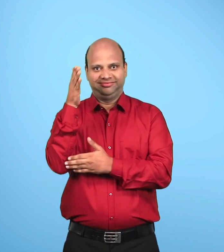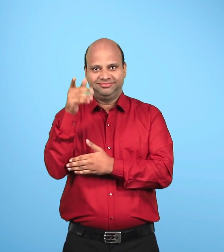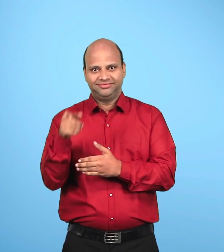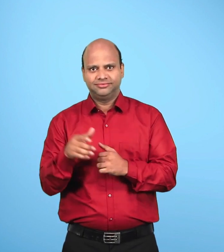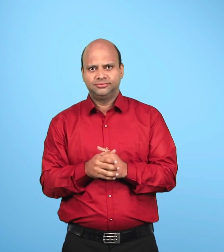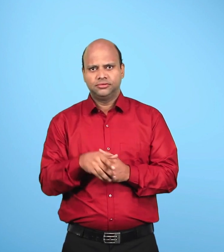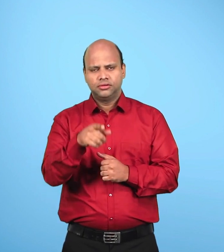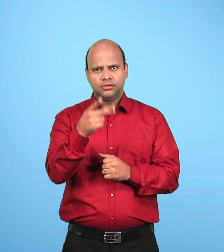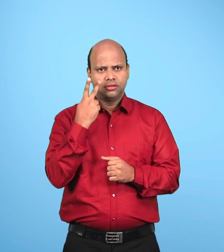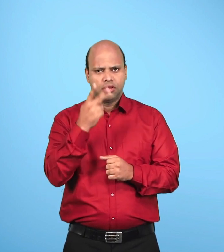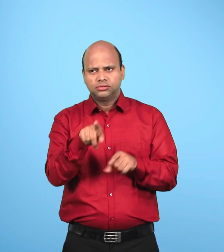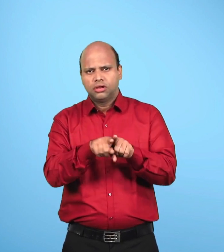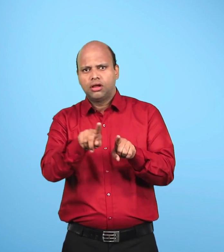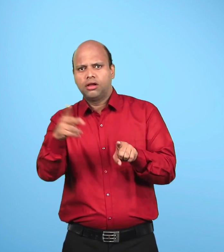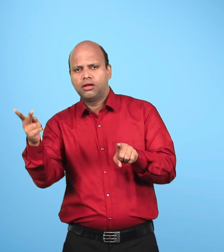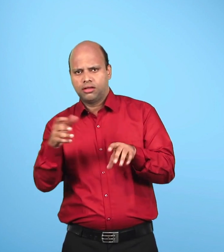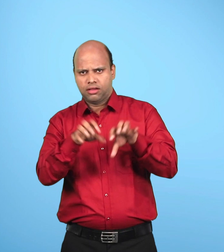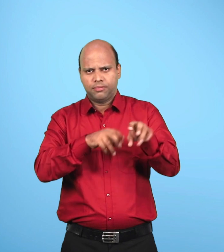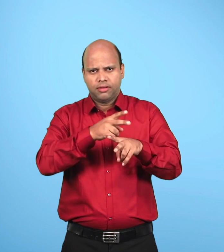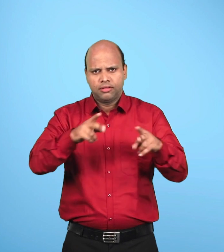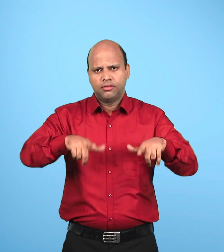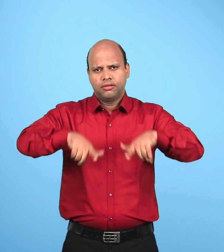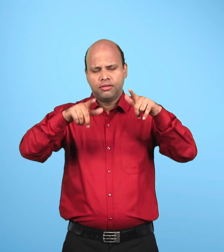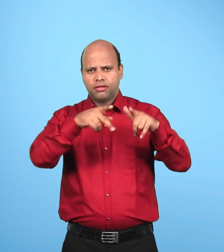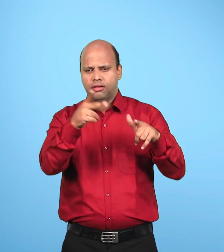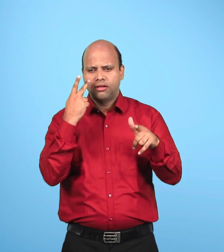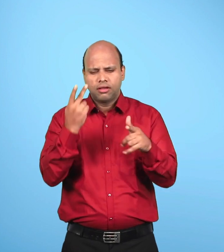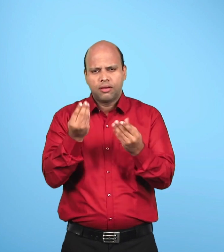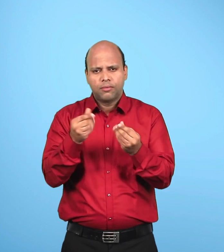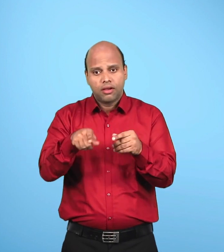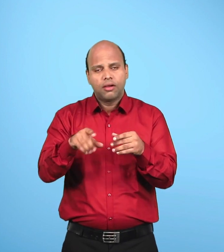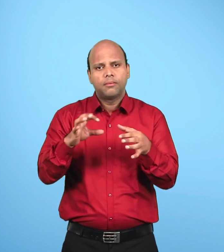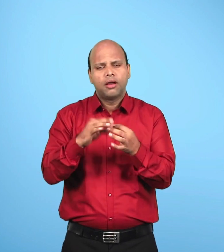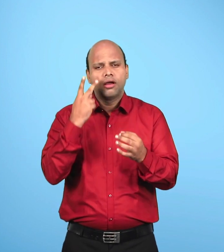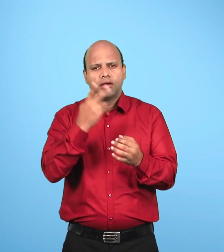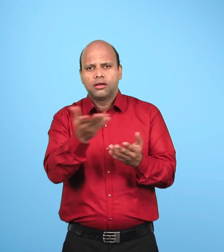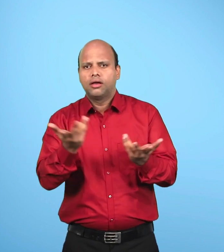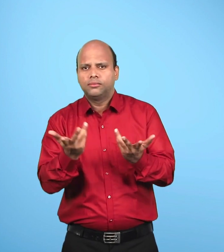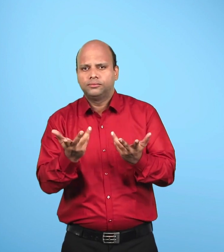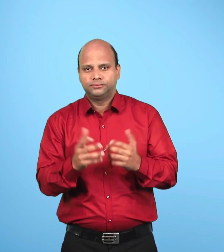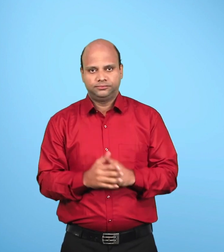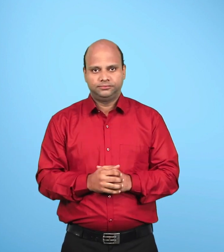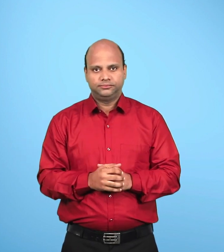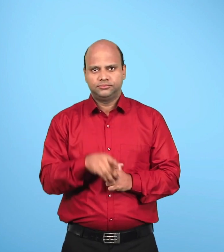What about other animals and plants that are found in deserts? Do they have the same kind of